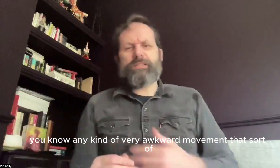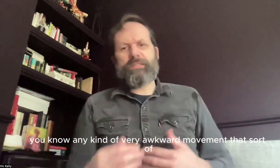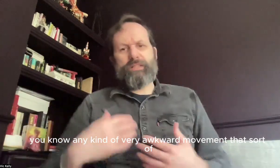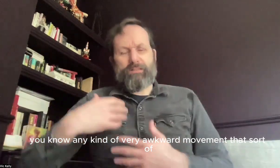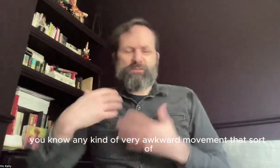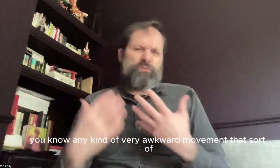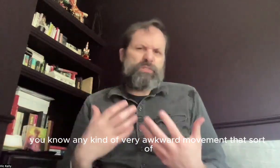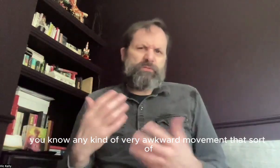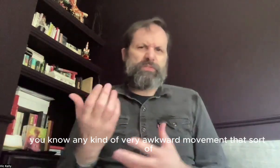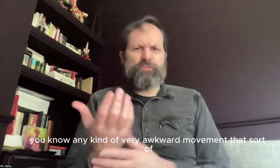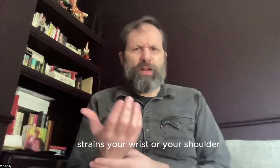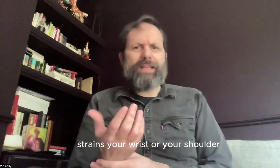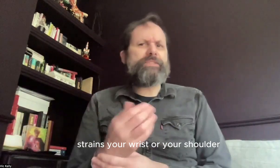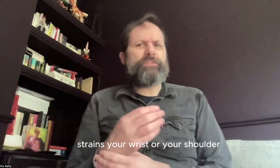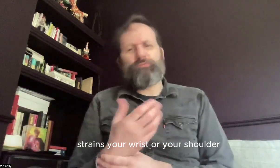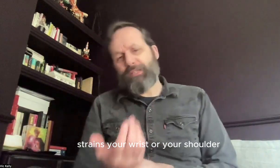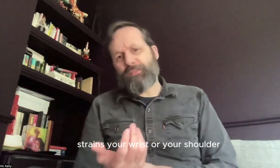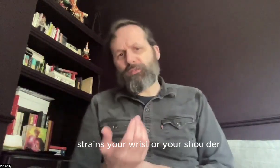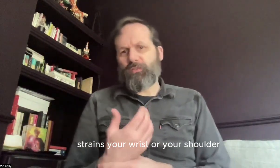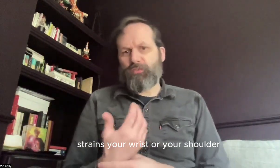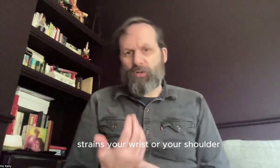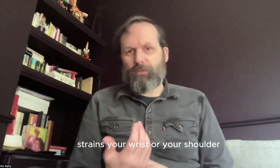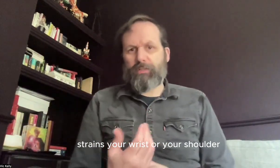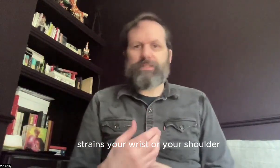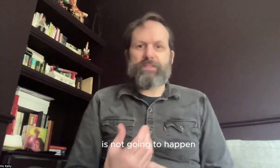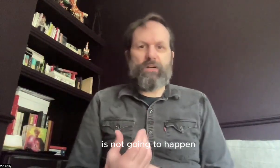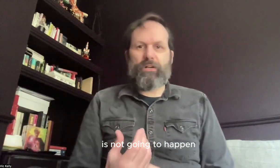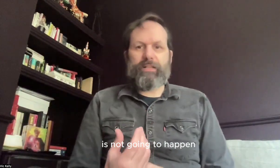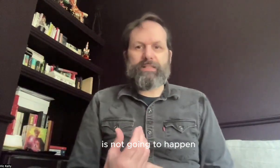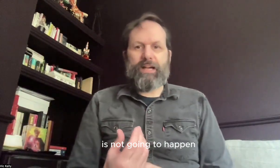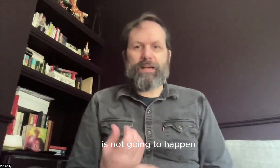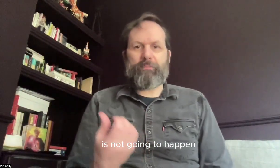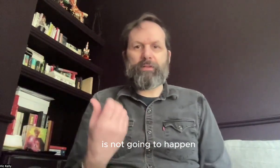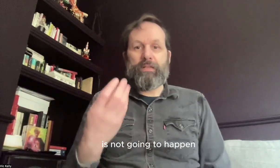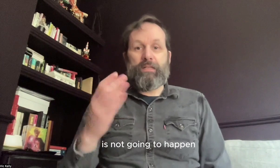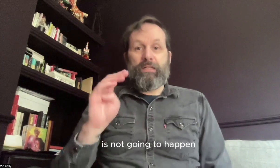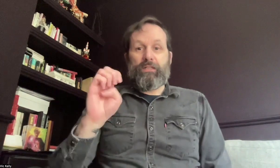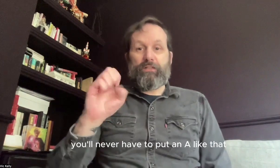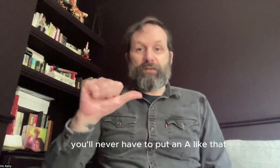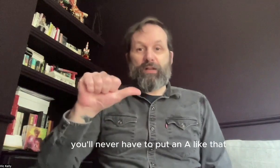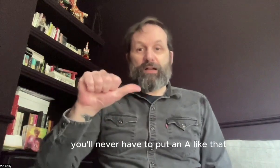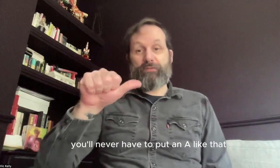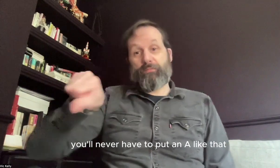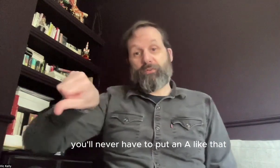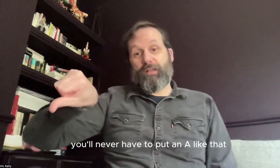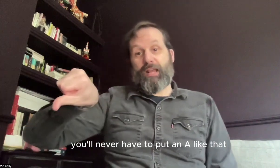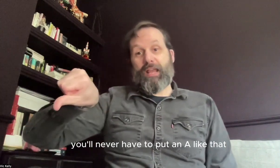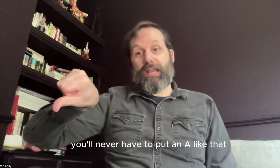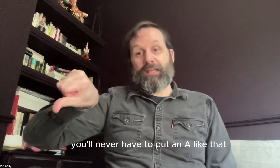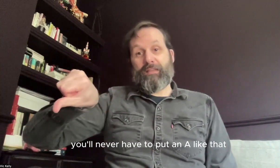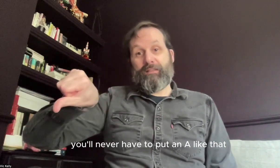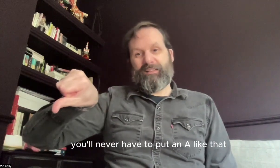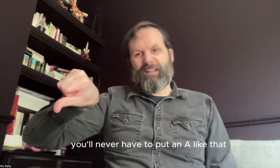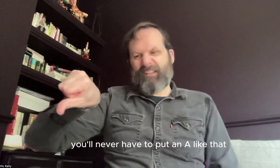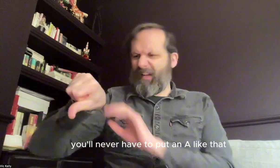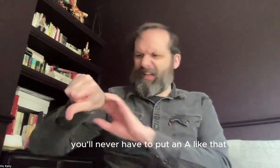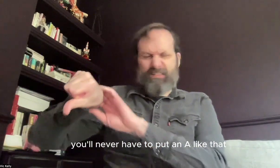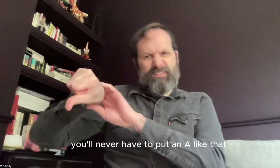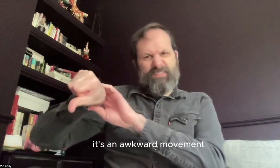movement that sort of strains your wrist or your shoulder is not going to happen. You'll never have to put an A like that. It's